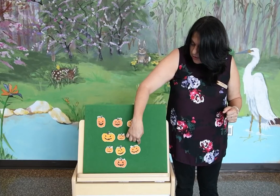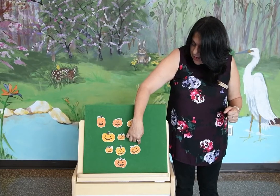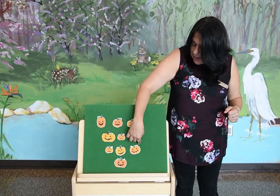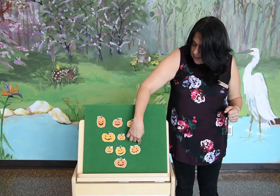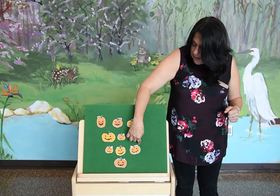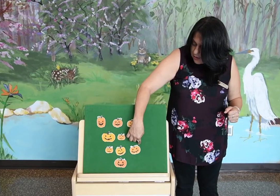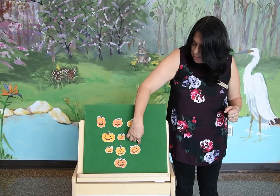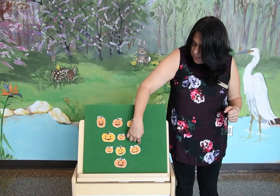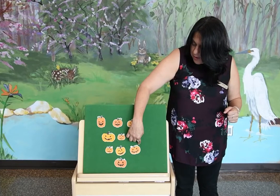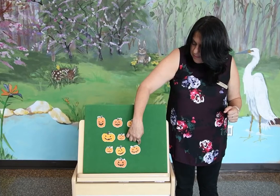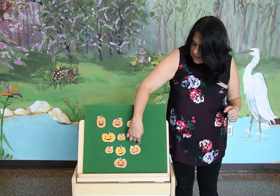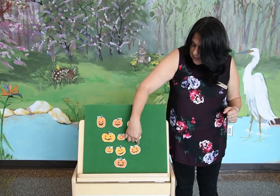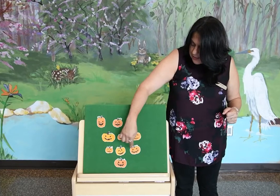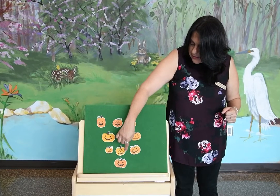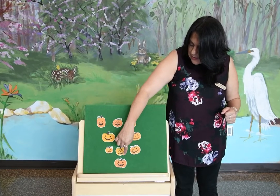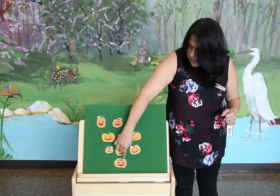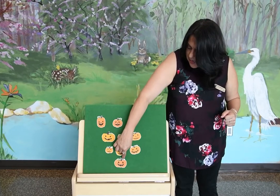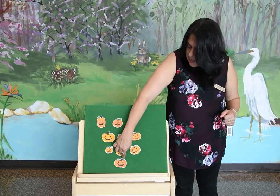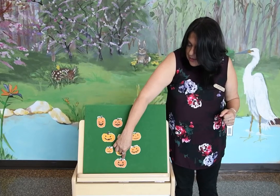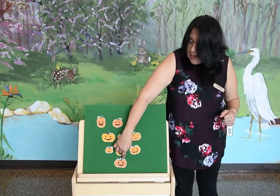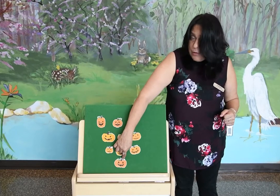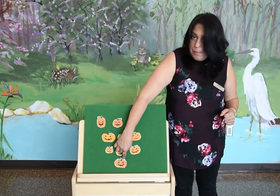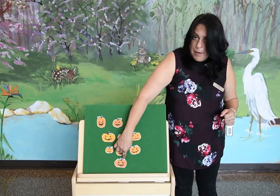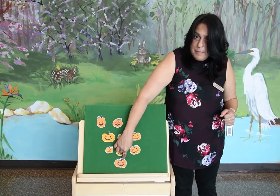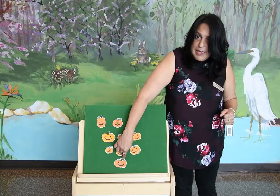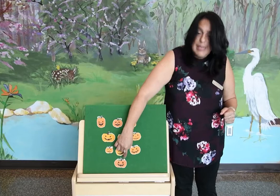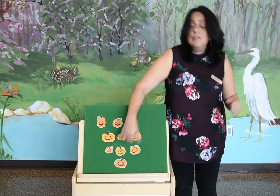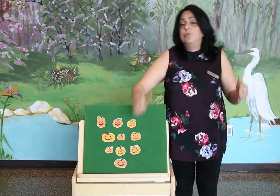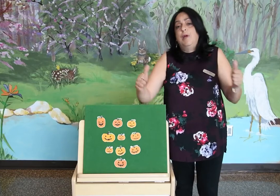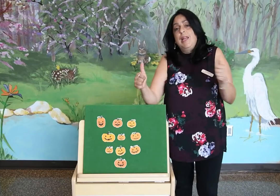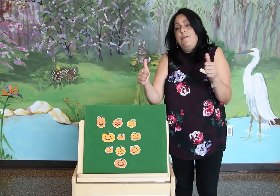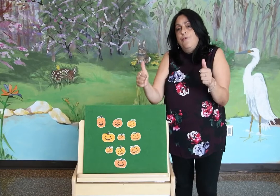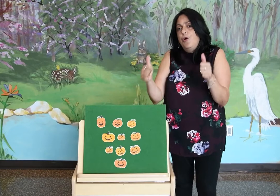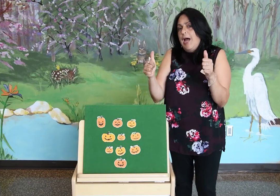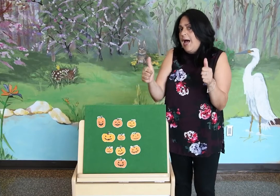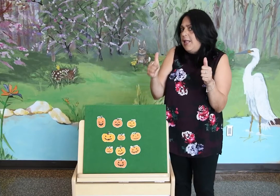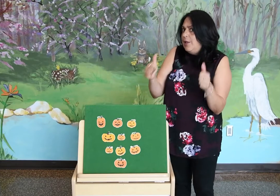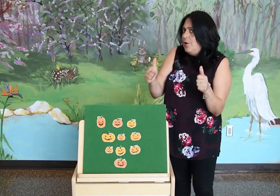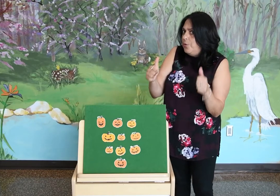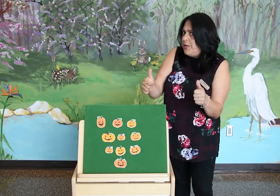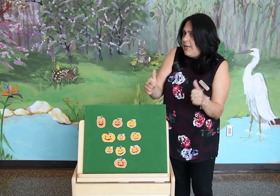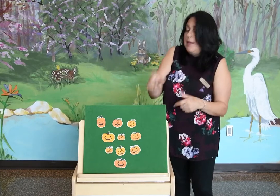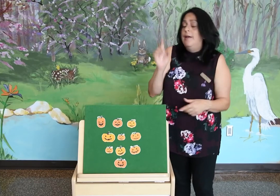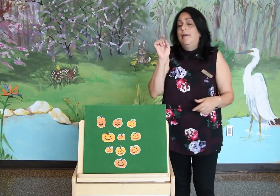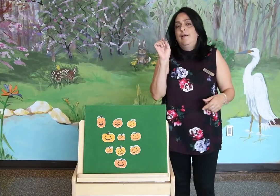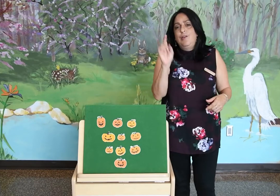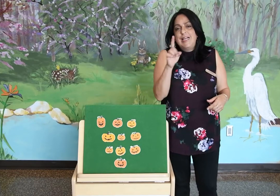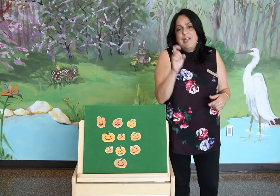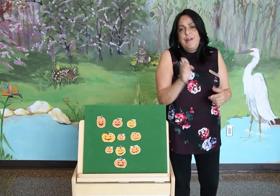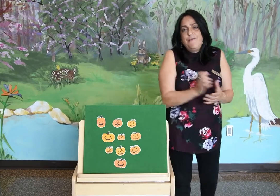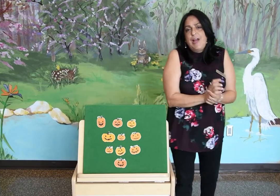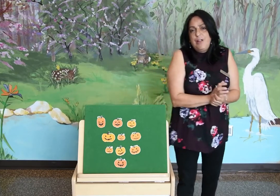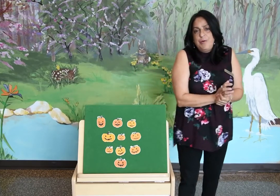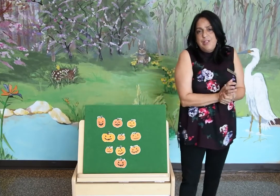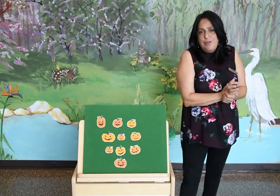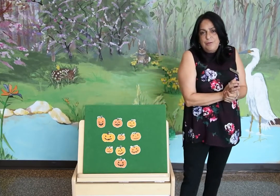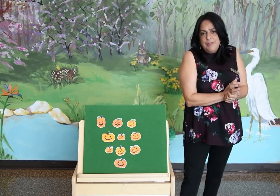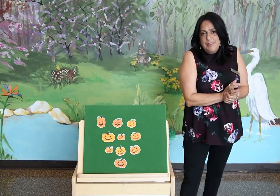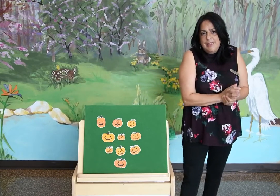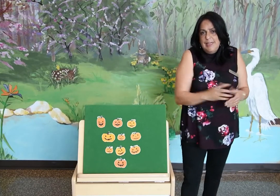9 little pumpkins, 10 little pumpkins, ready for Halloween. You guys are ready for Halloween too? Let's